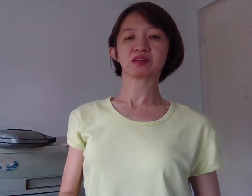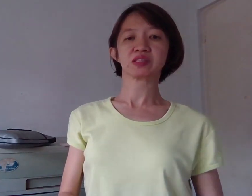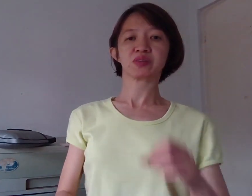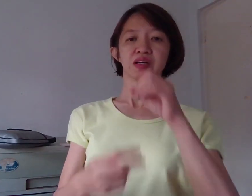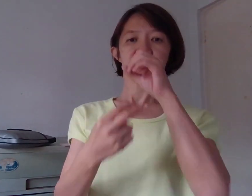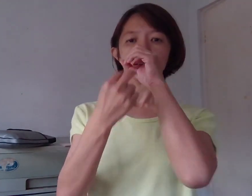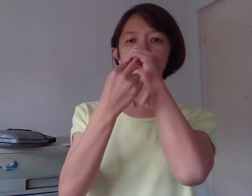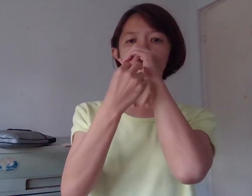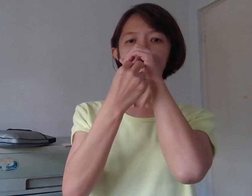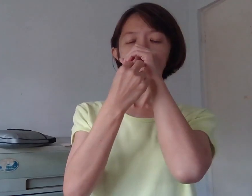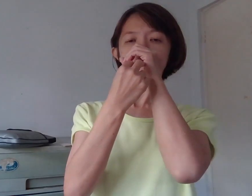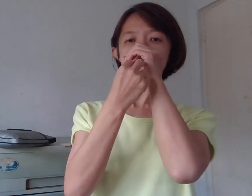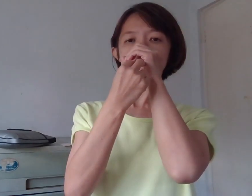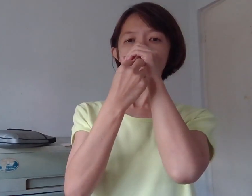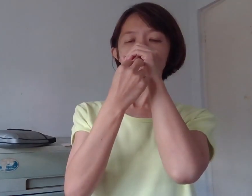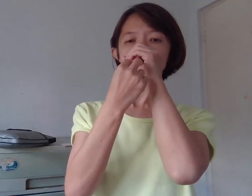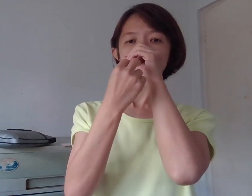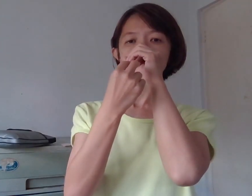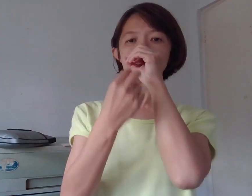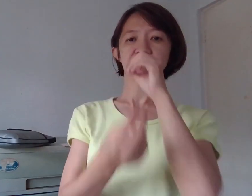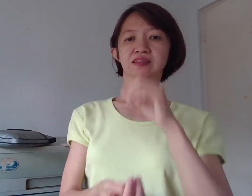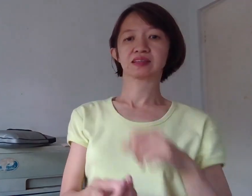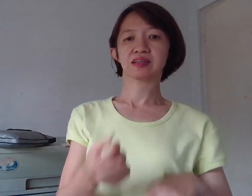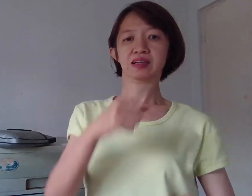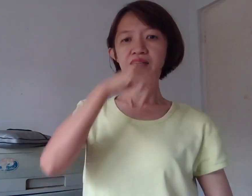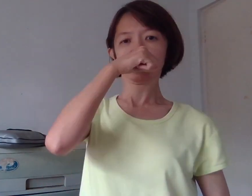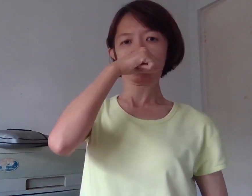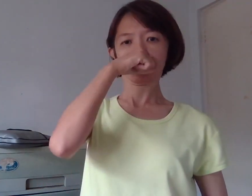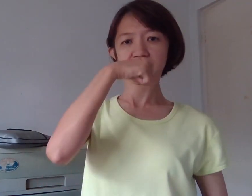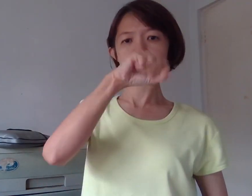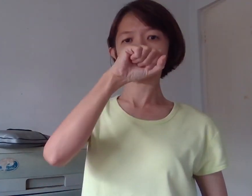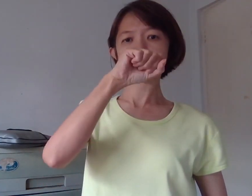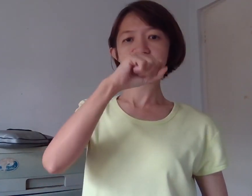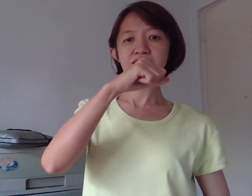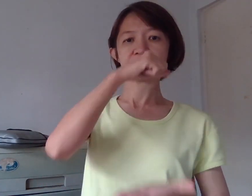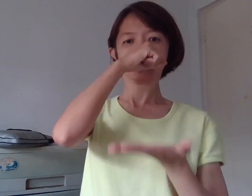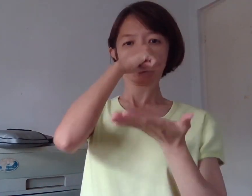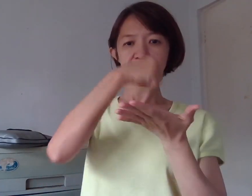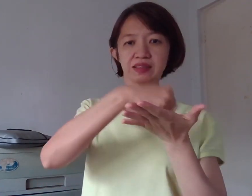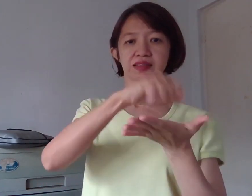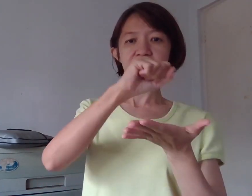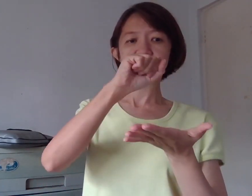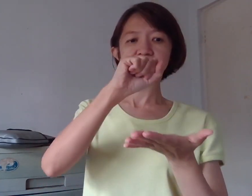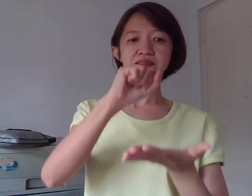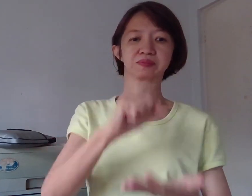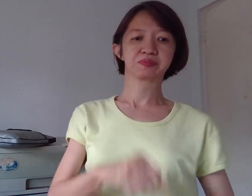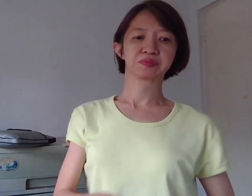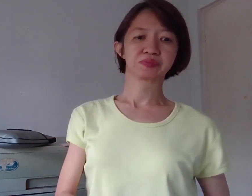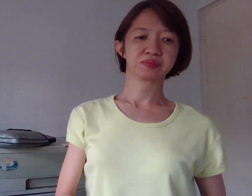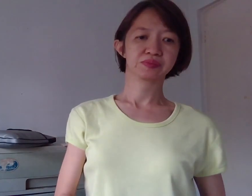also pig in FSL and this and this.